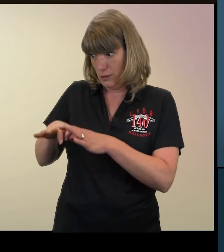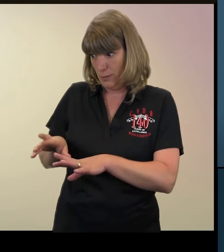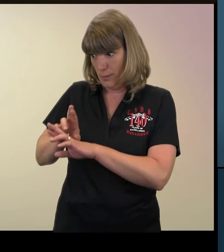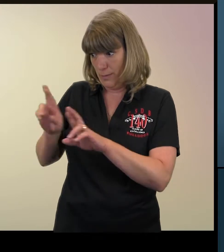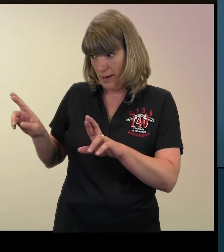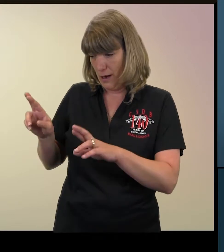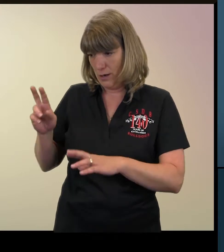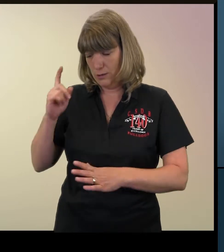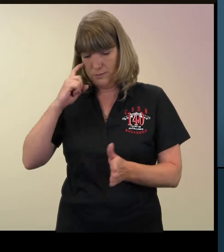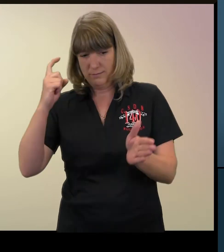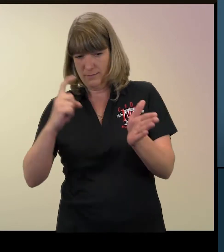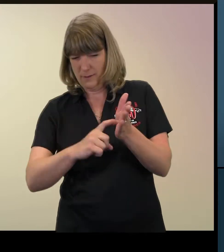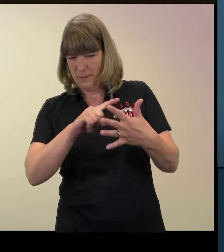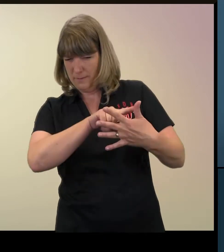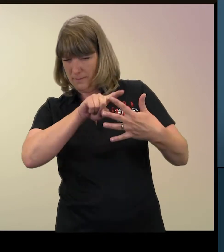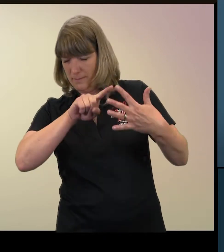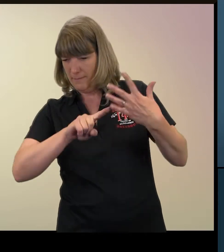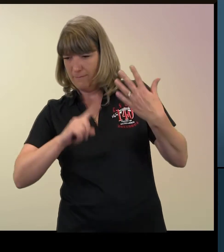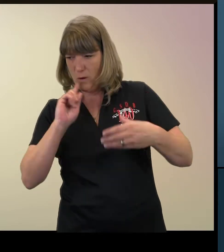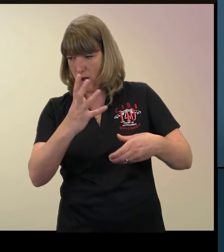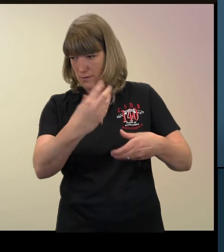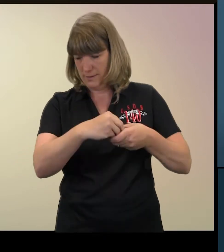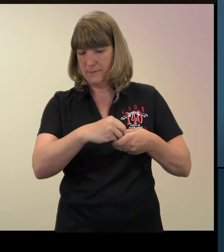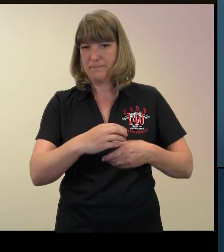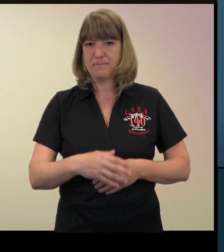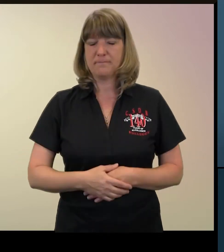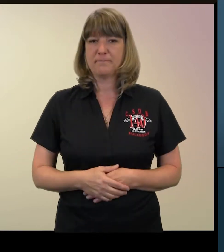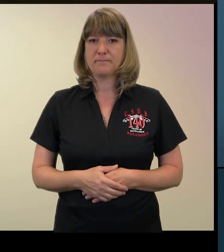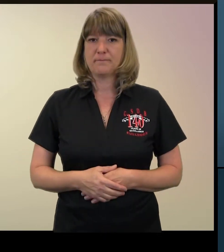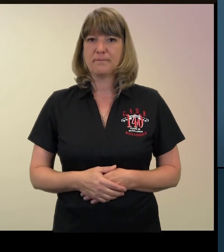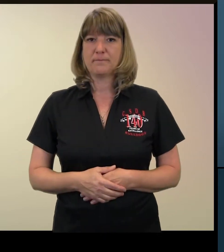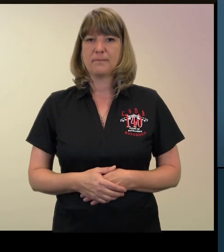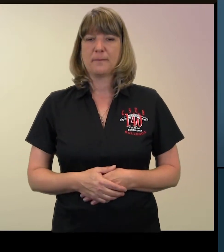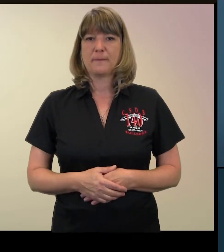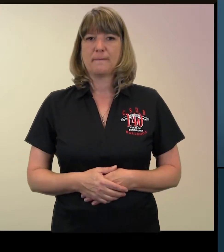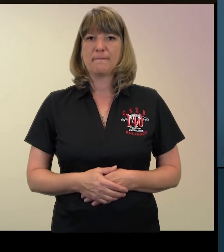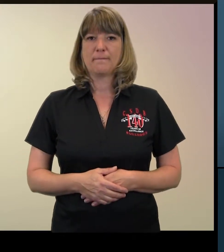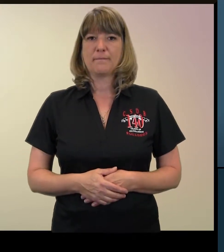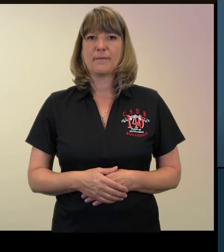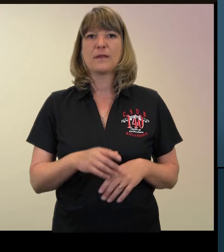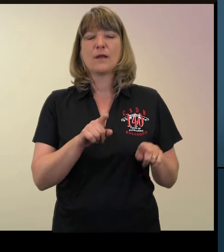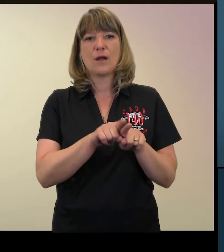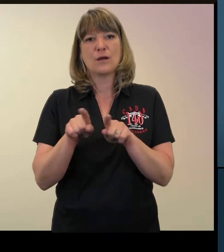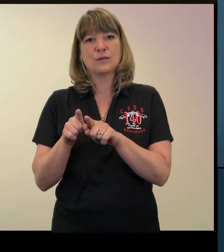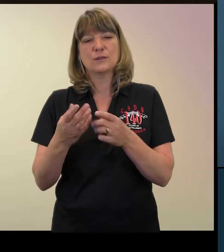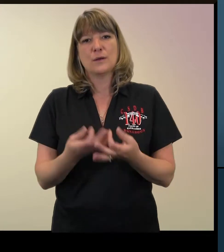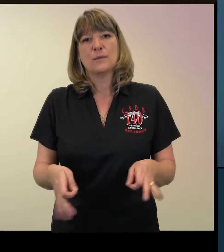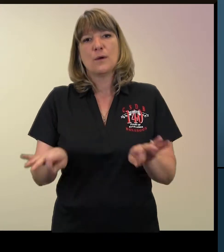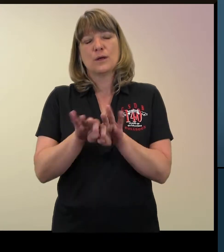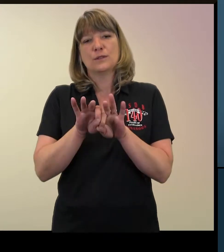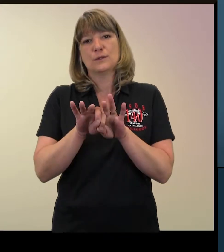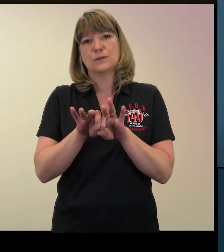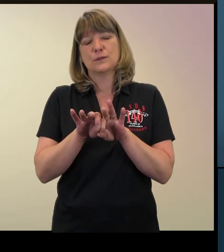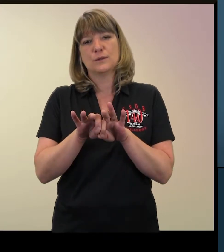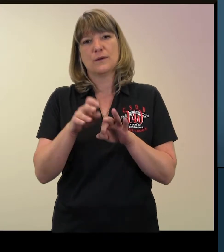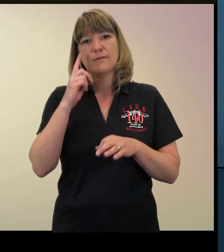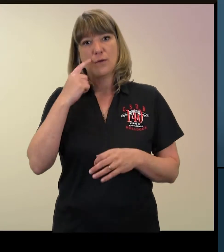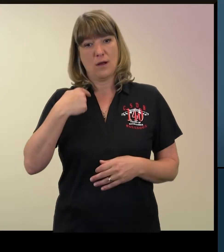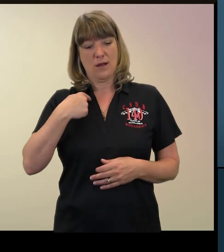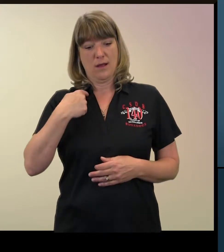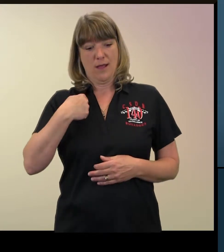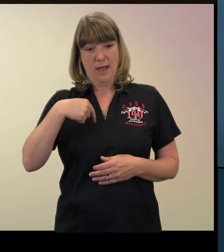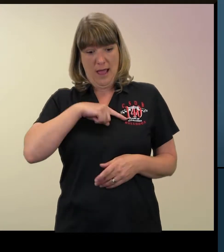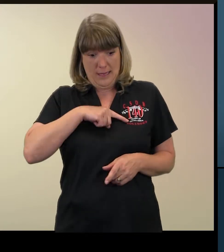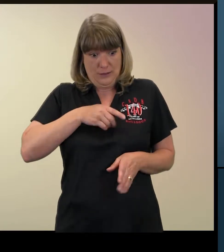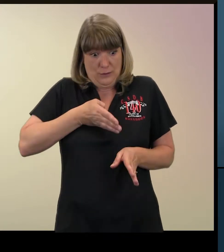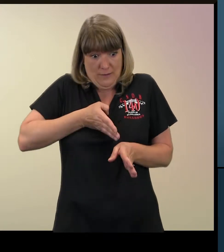for those specific symptoms of autism. It's also important for us as a field to